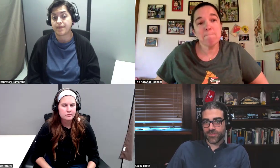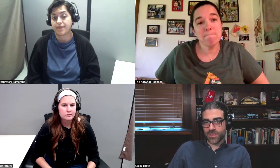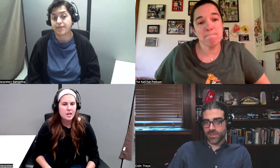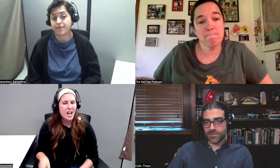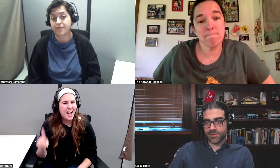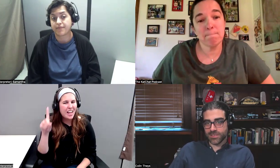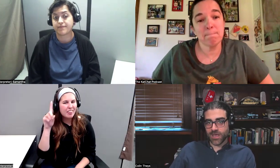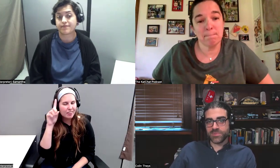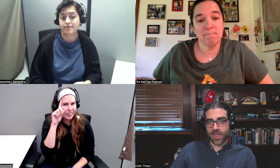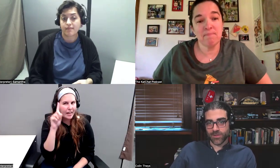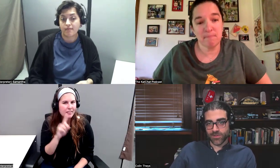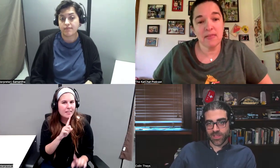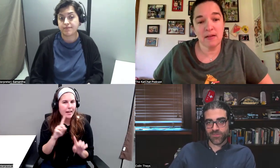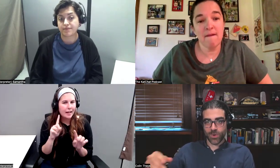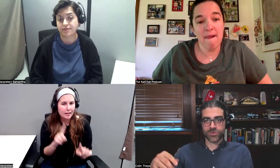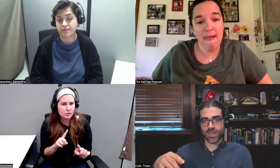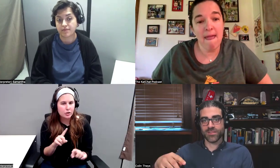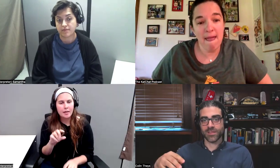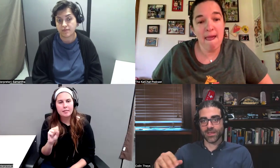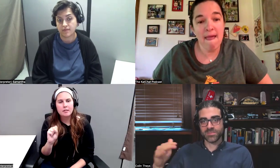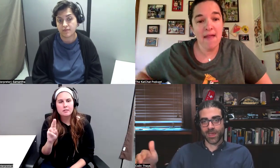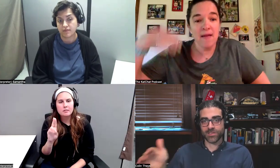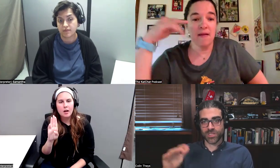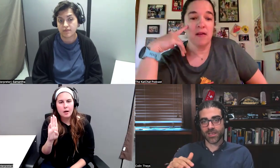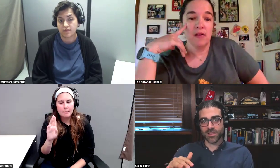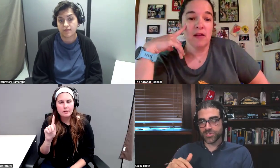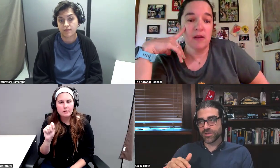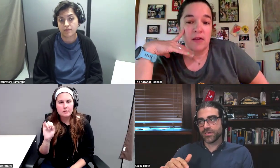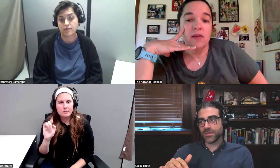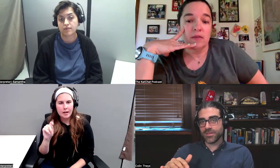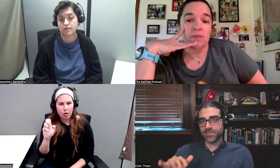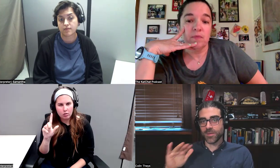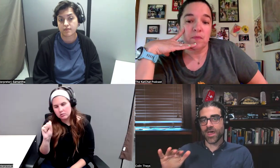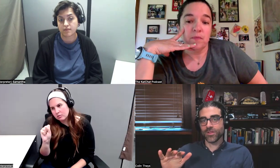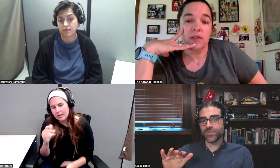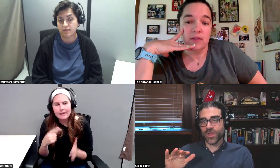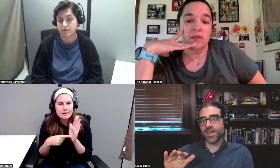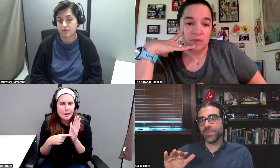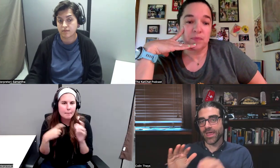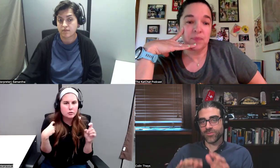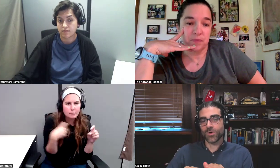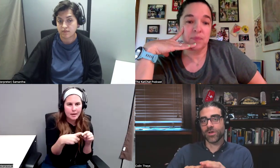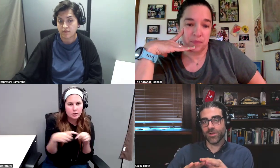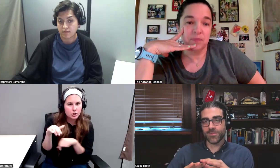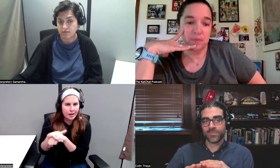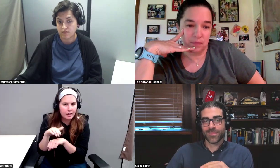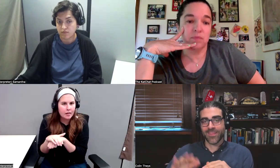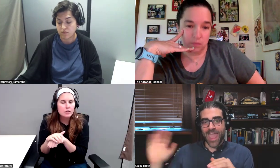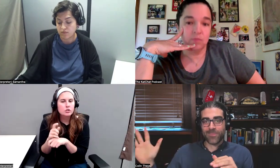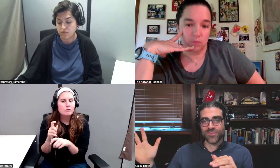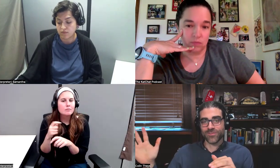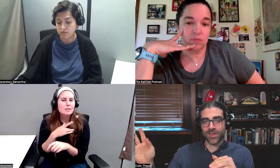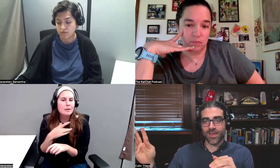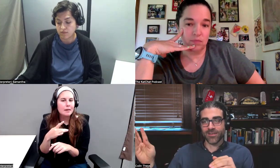answer is the subtitles. Like if we're translating Spanish to English, the subtitles are done by editorial and